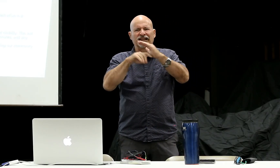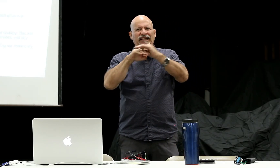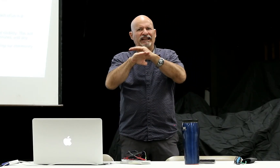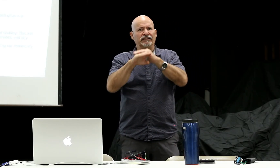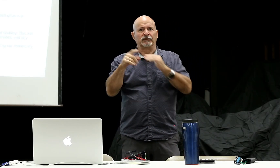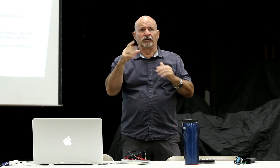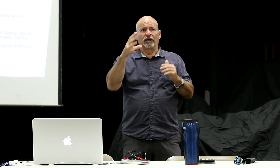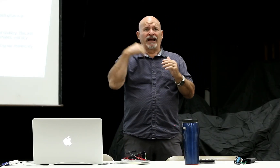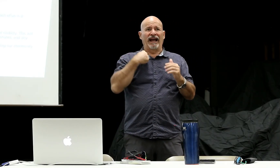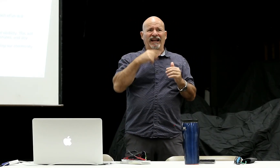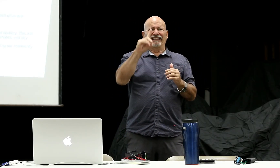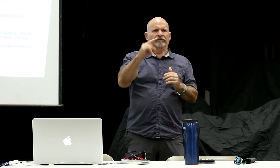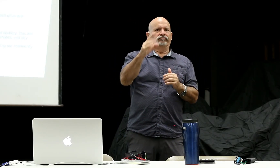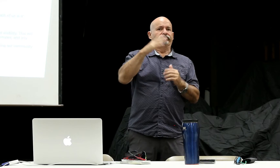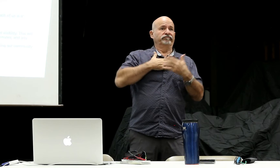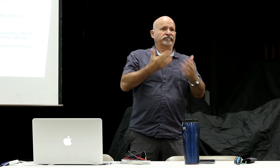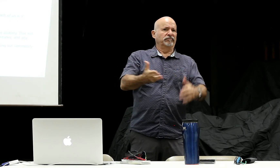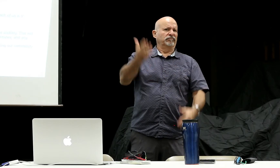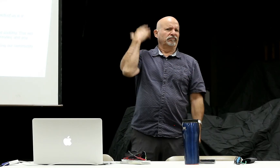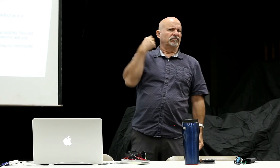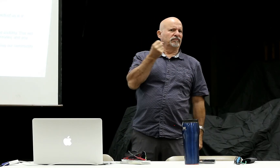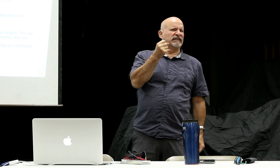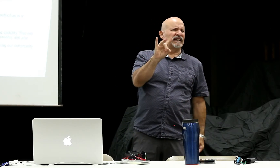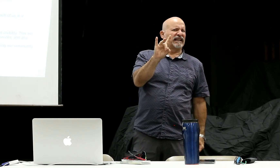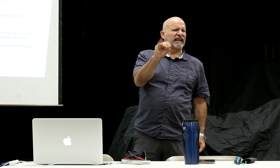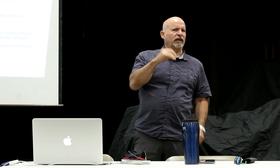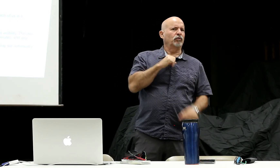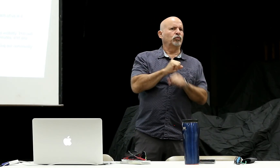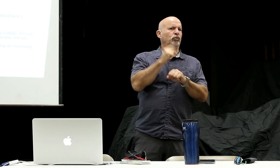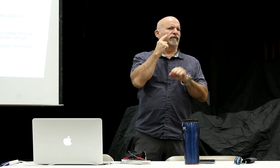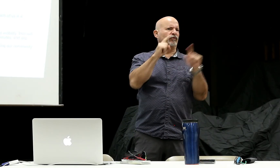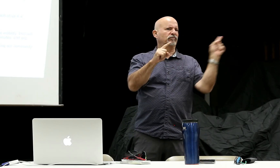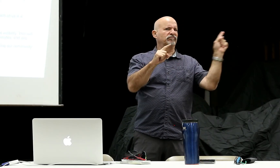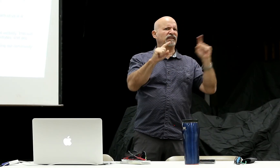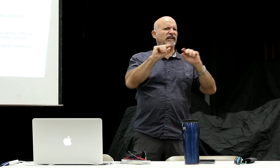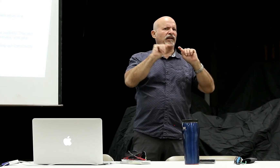also, like with the welfare check, I called a few times